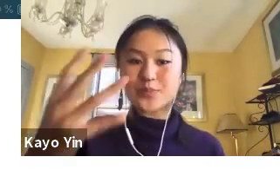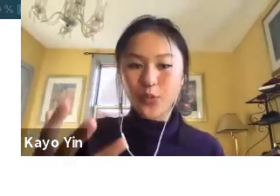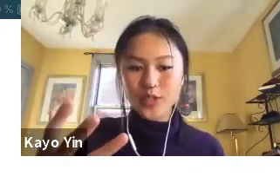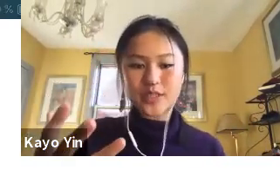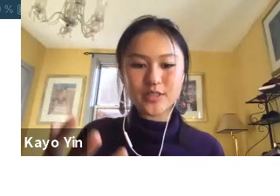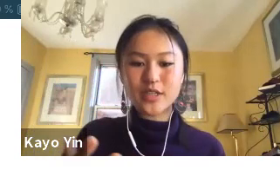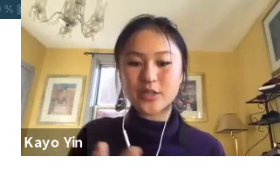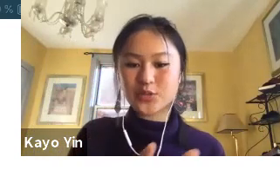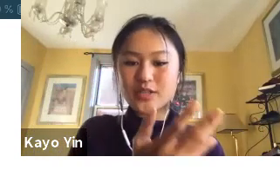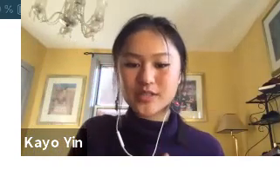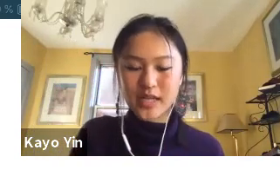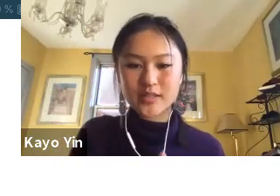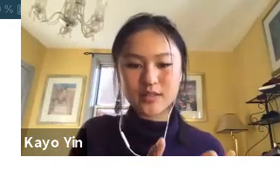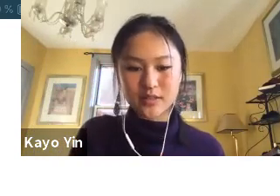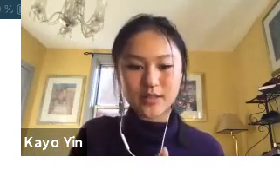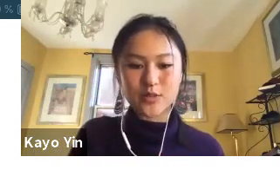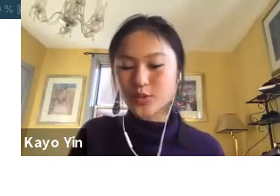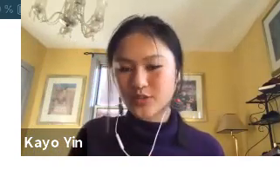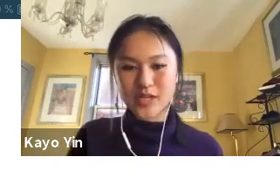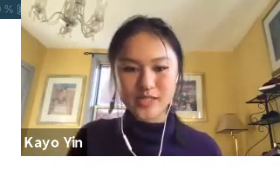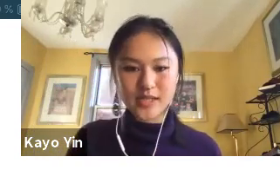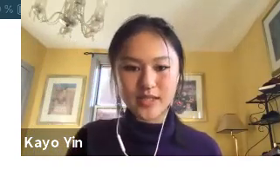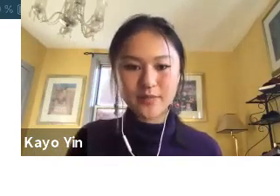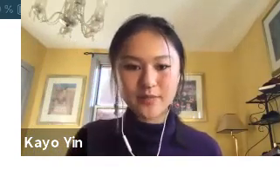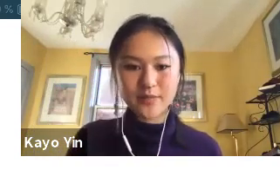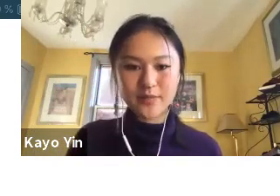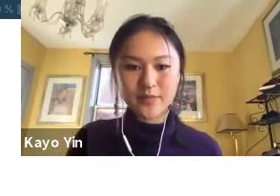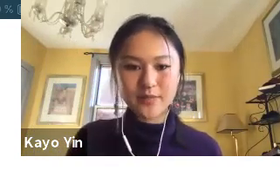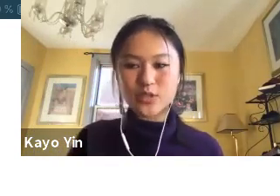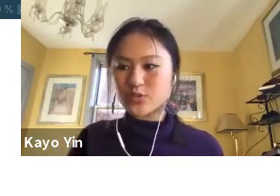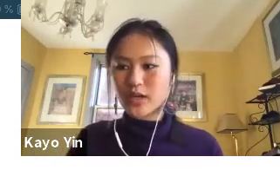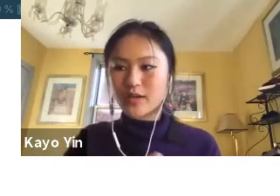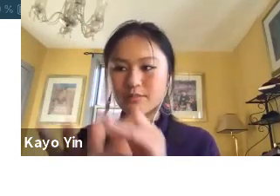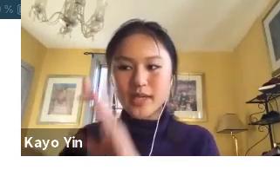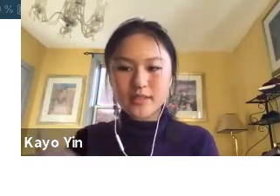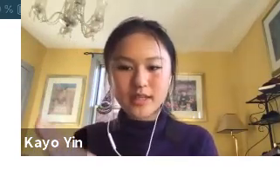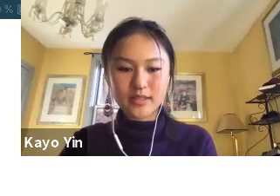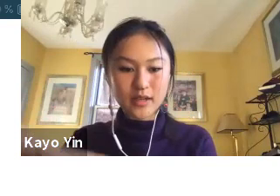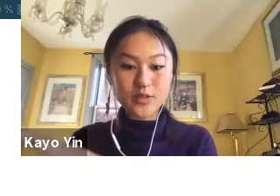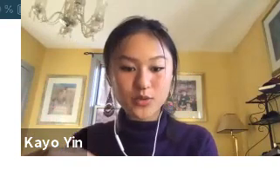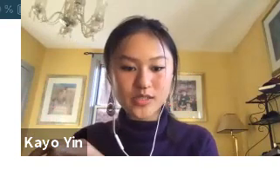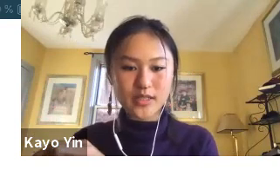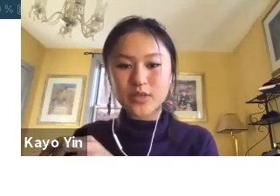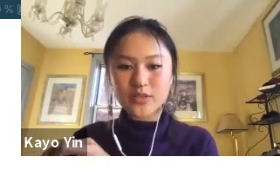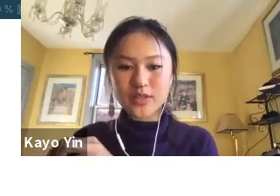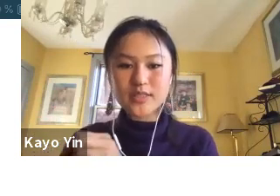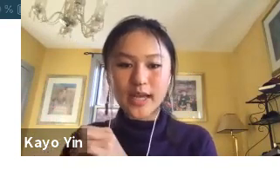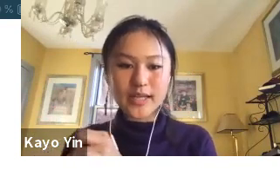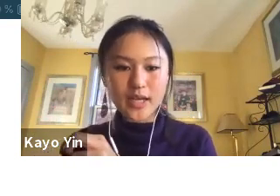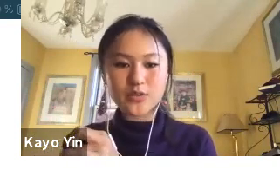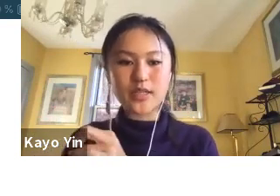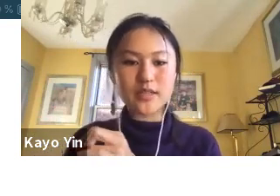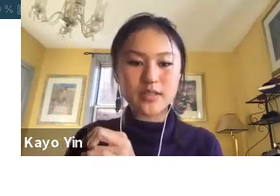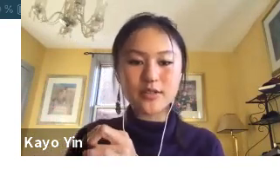that are important in order to understand the word you're translating, while you make like the other words that are irrelevant